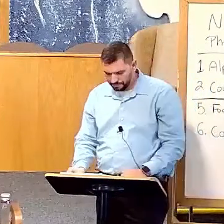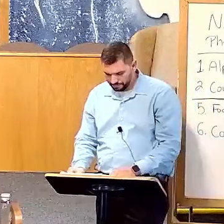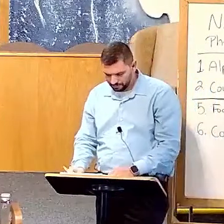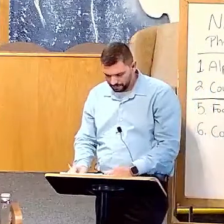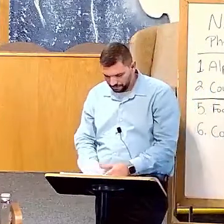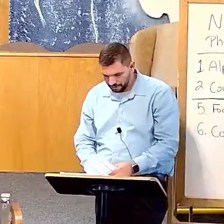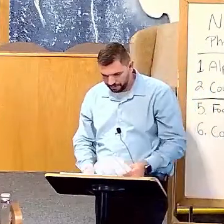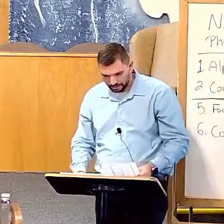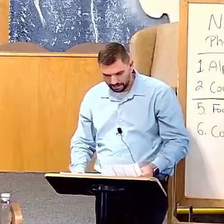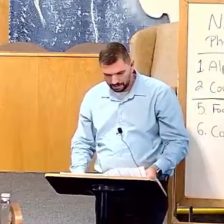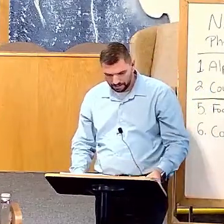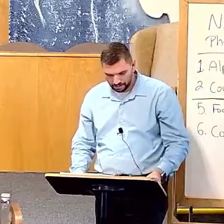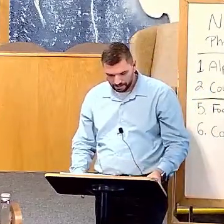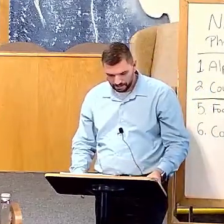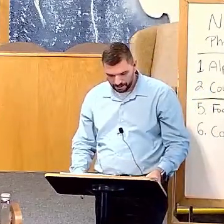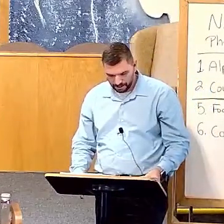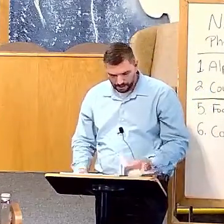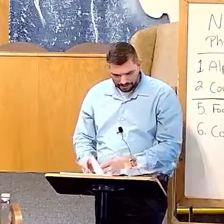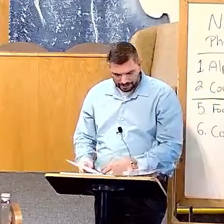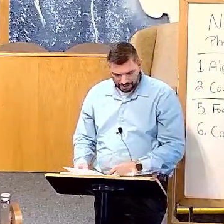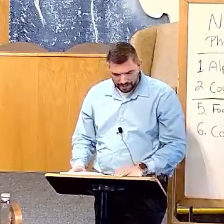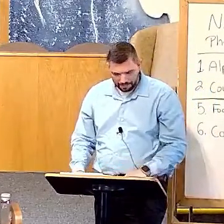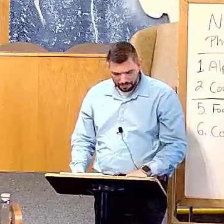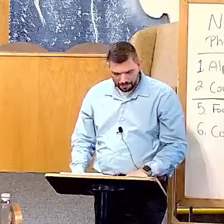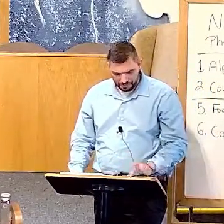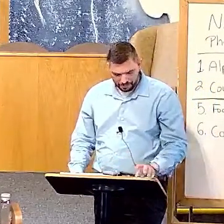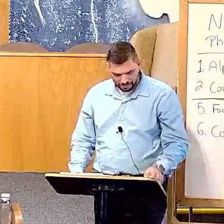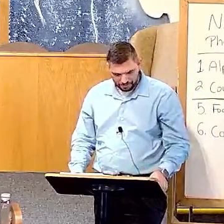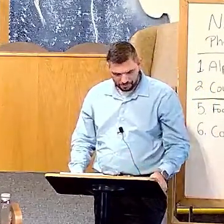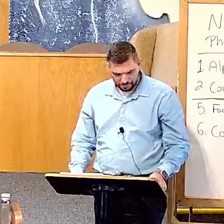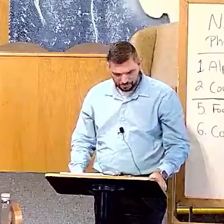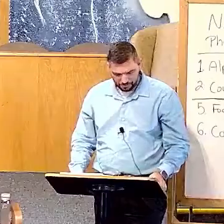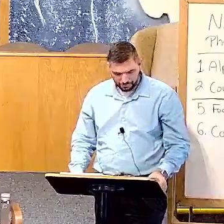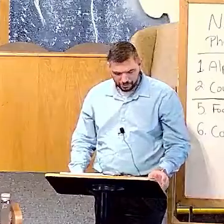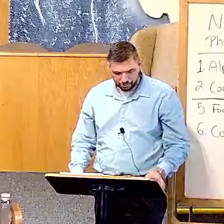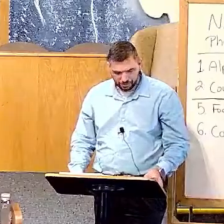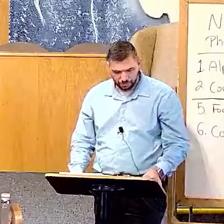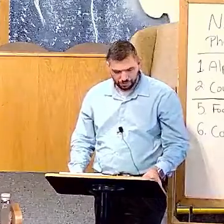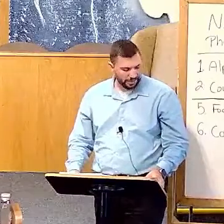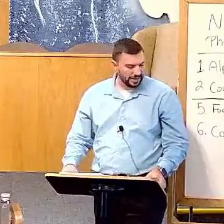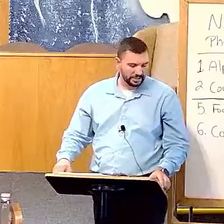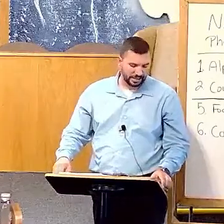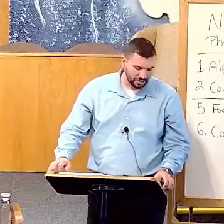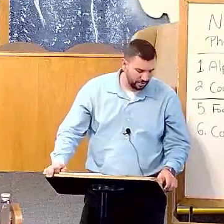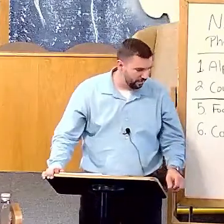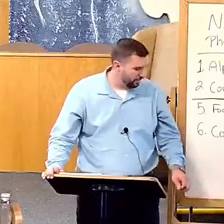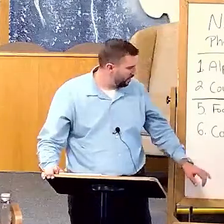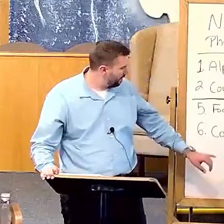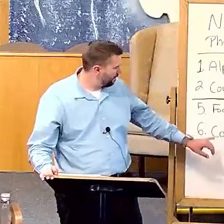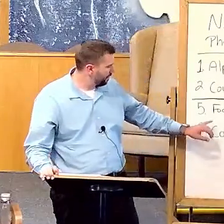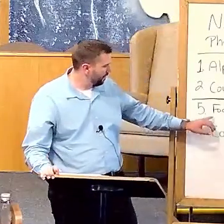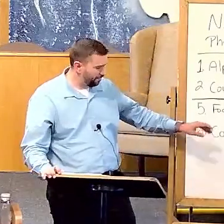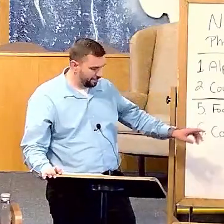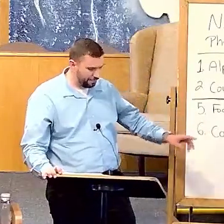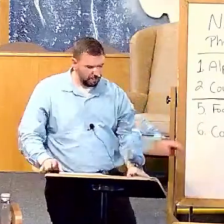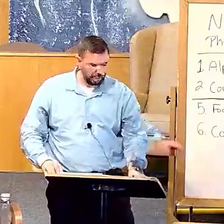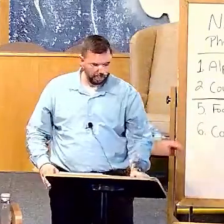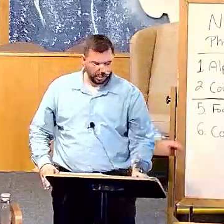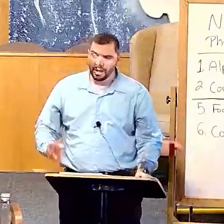I really want to let's stop right there on page 22 for that section, for the food and whatnot. Does